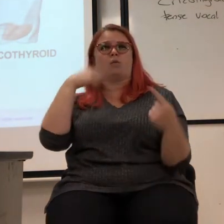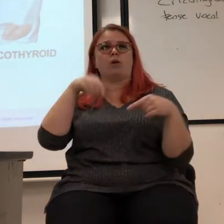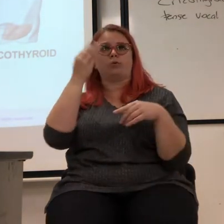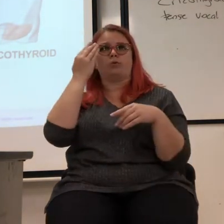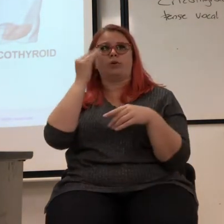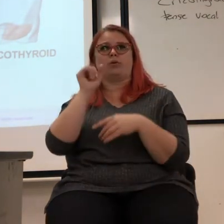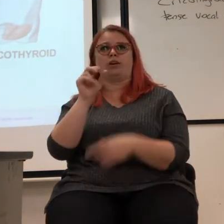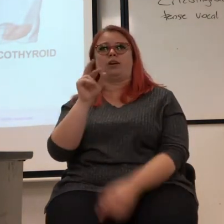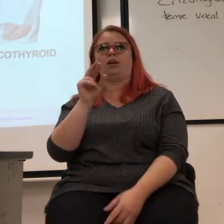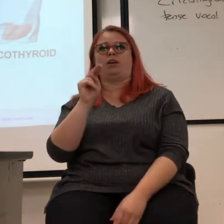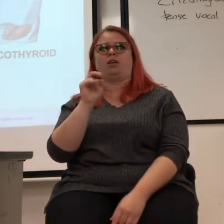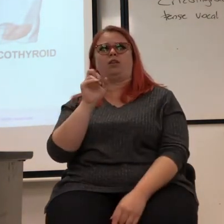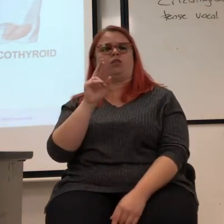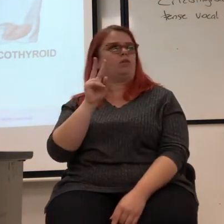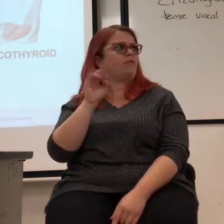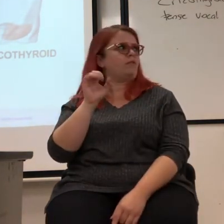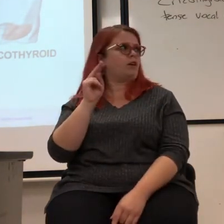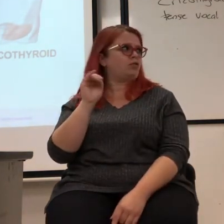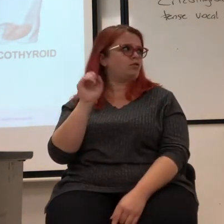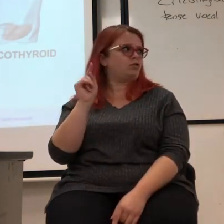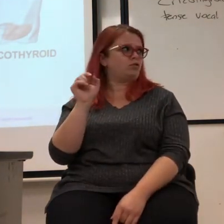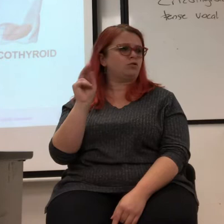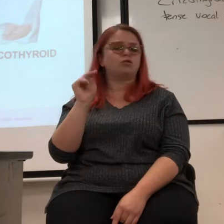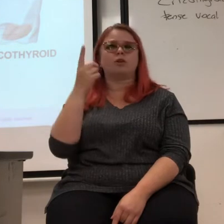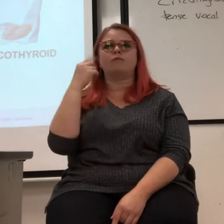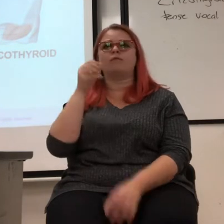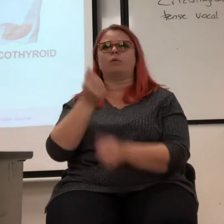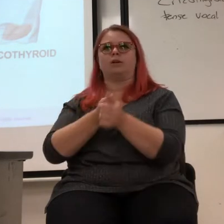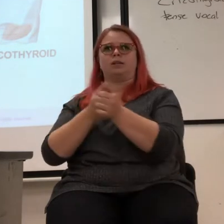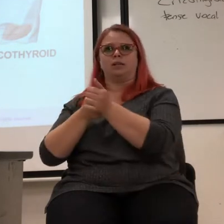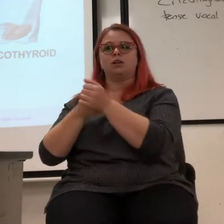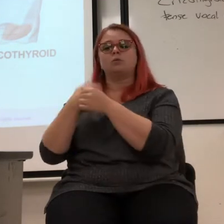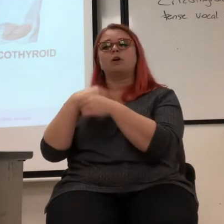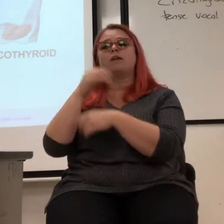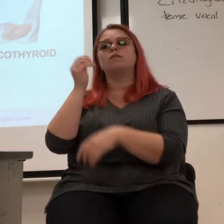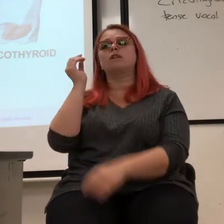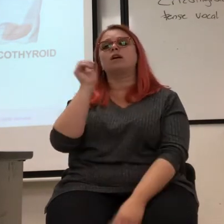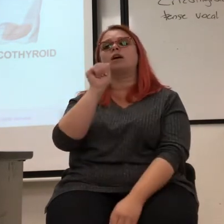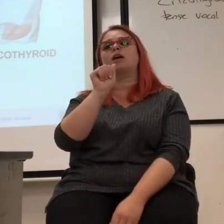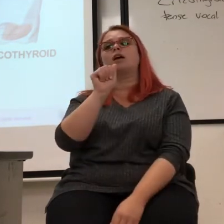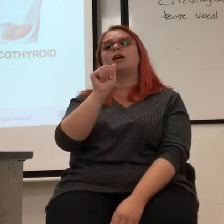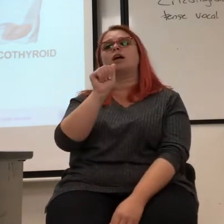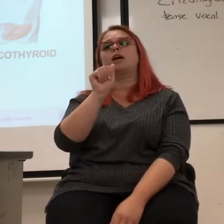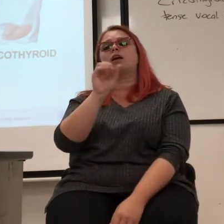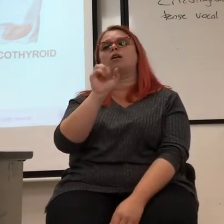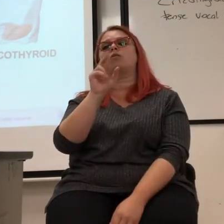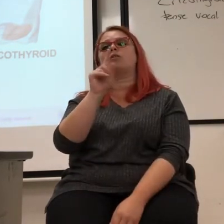anatomy is a little different. We have the aortic arch and one branch